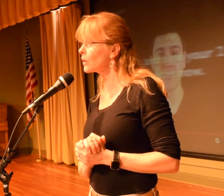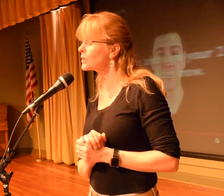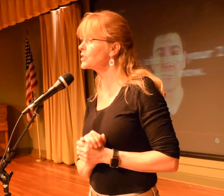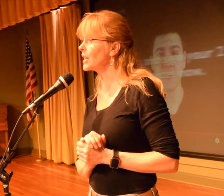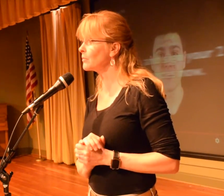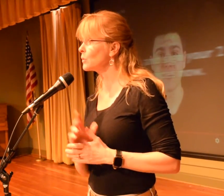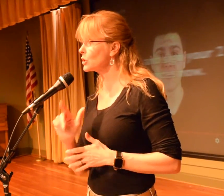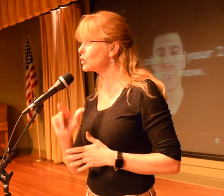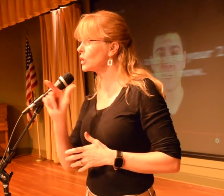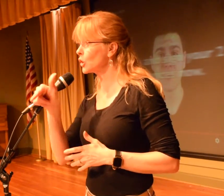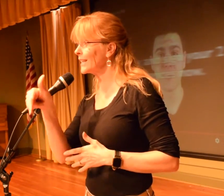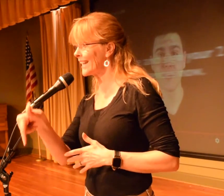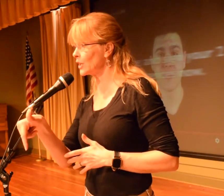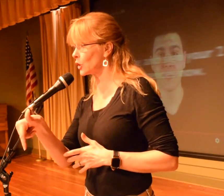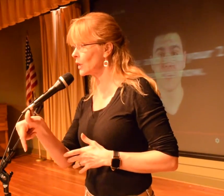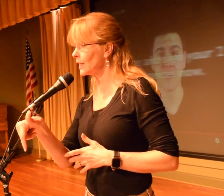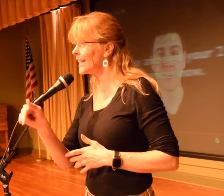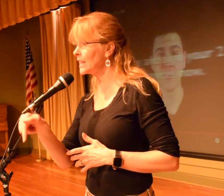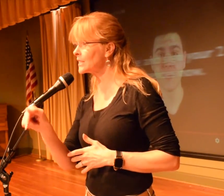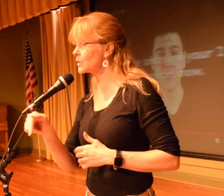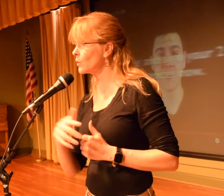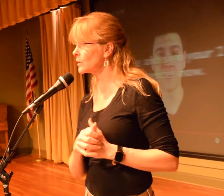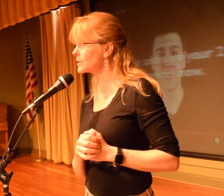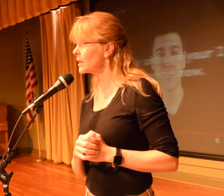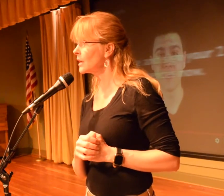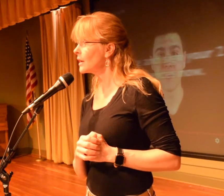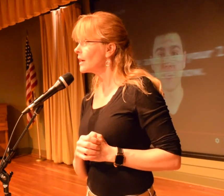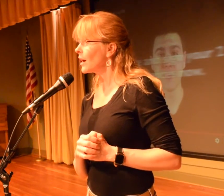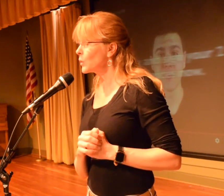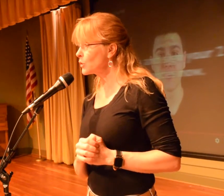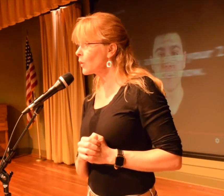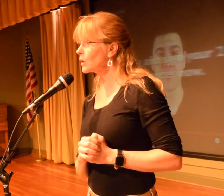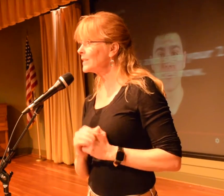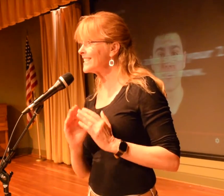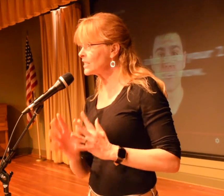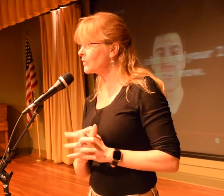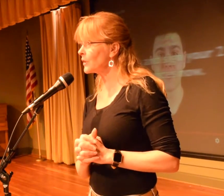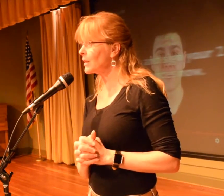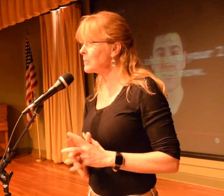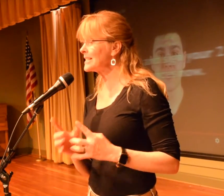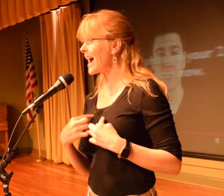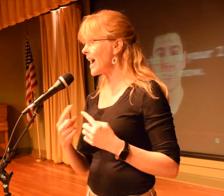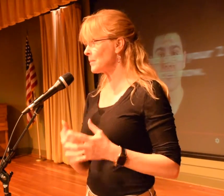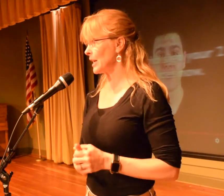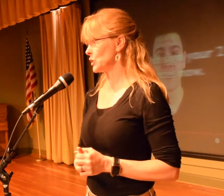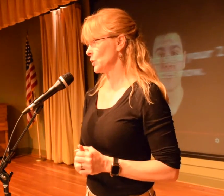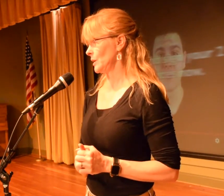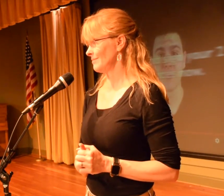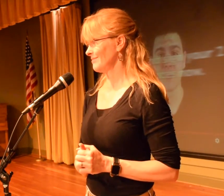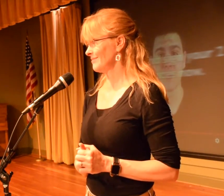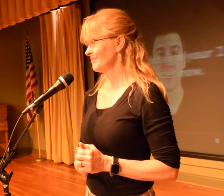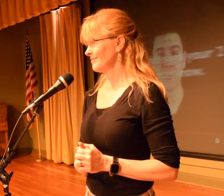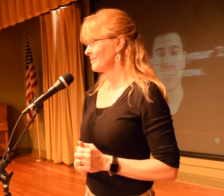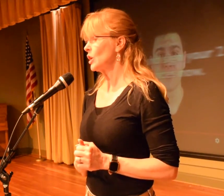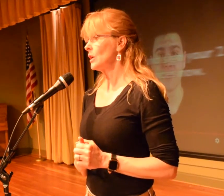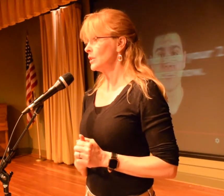rhetorical statement, which you'll learn later in this course. Rhetorical is different. That means I'm answering. There